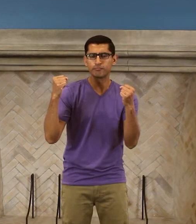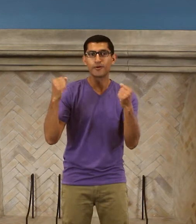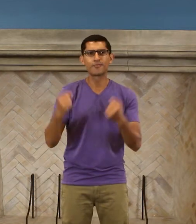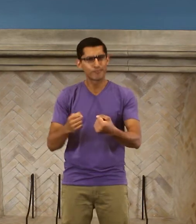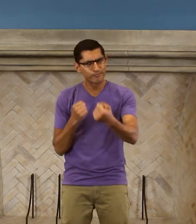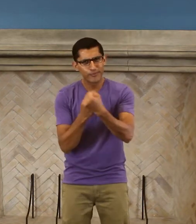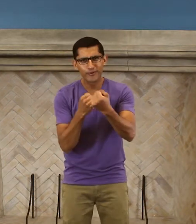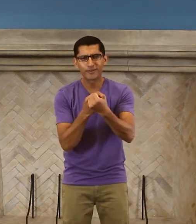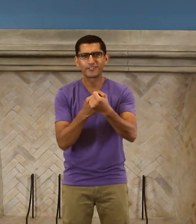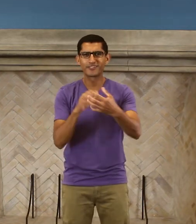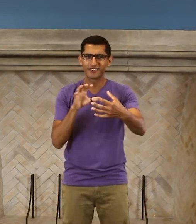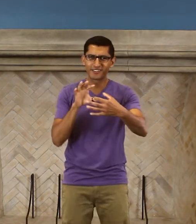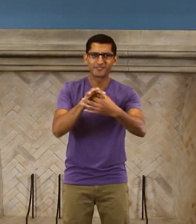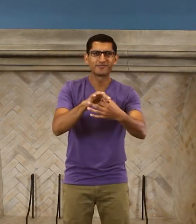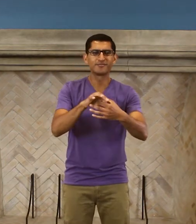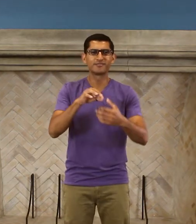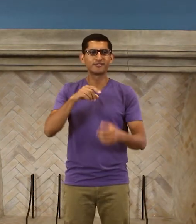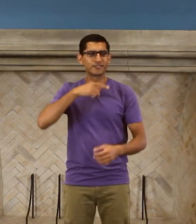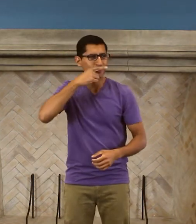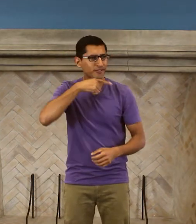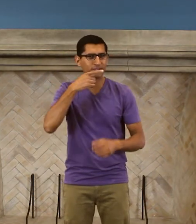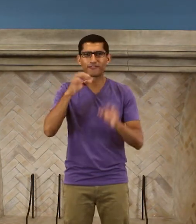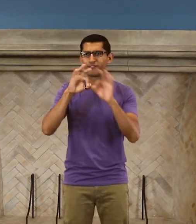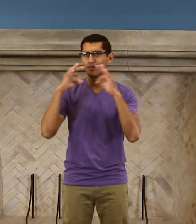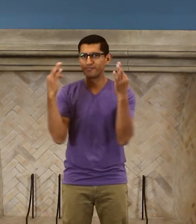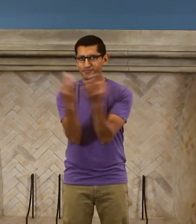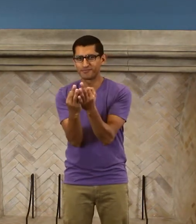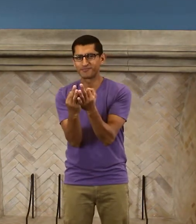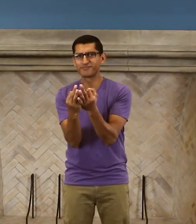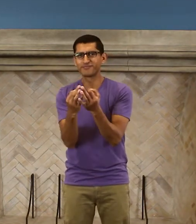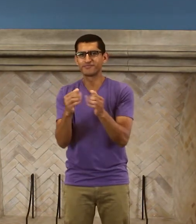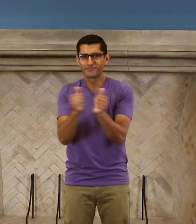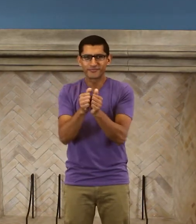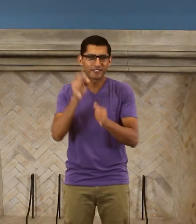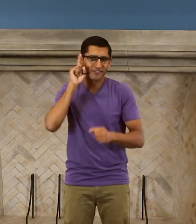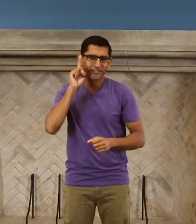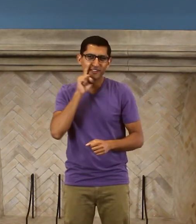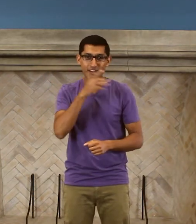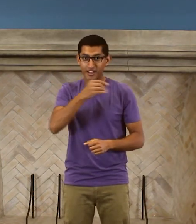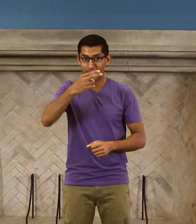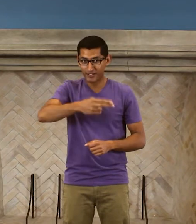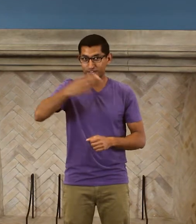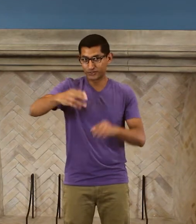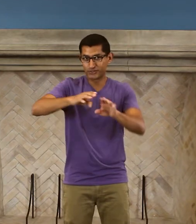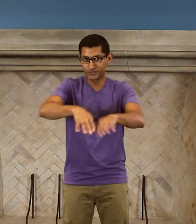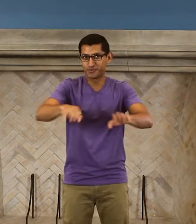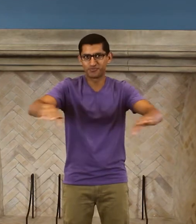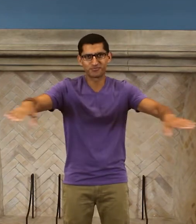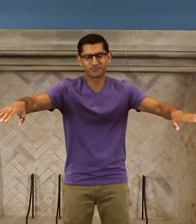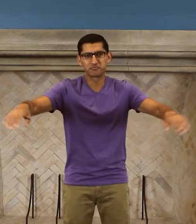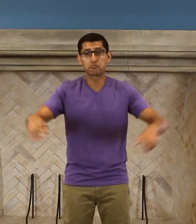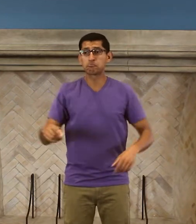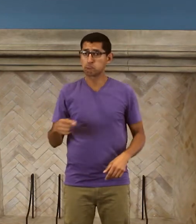for signing, for supporting and connecting hearing families with deaf and hard of hearing children.